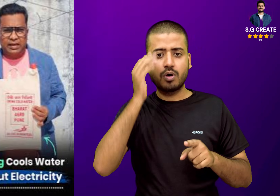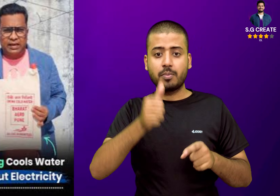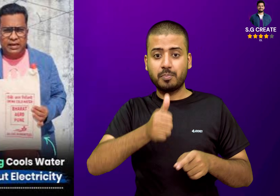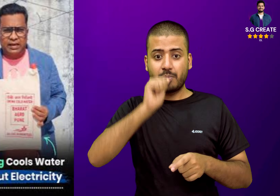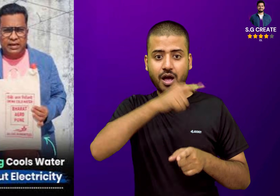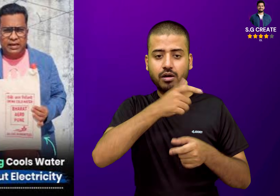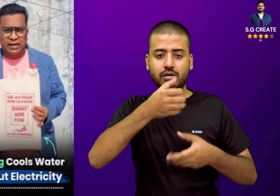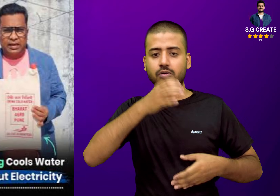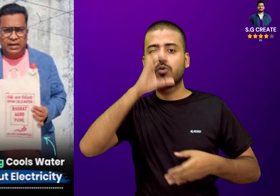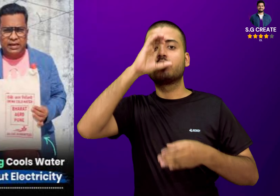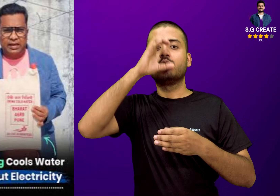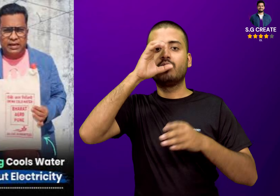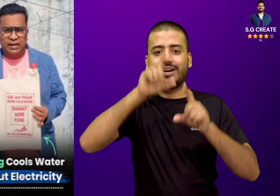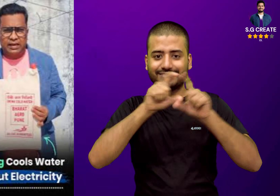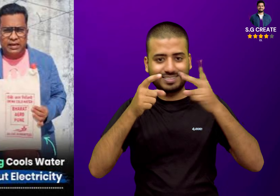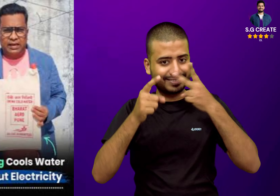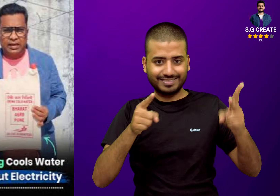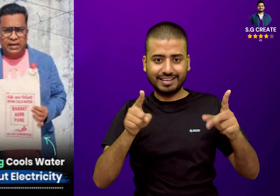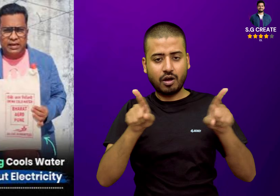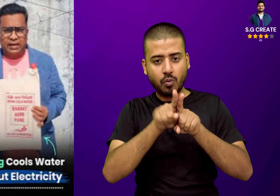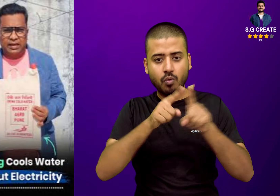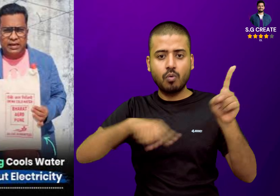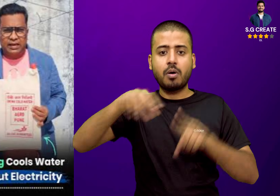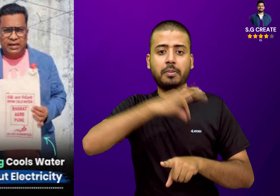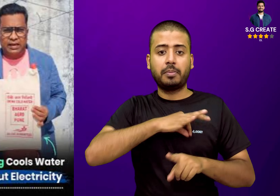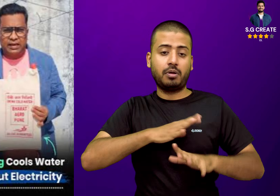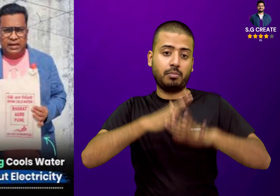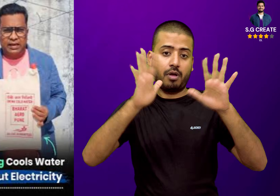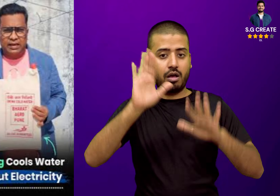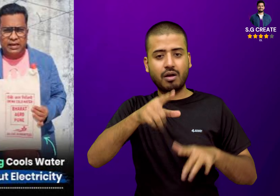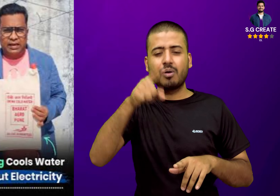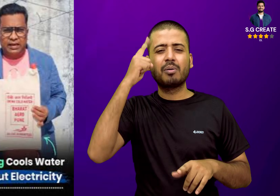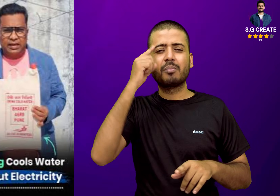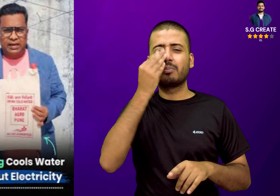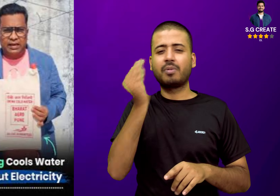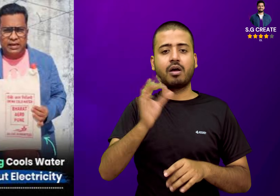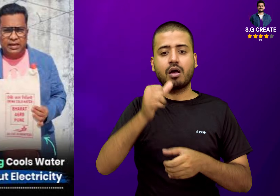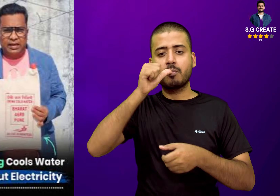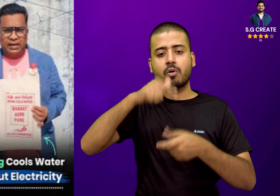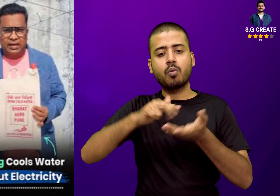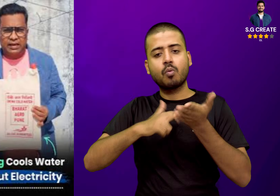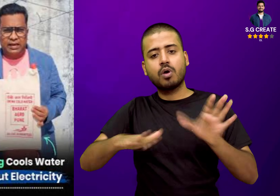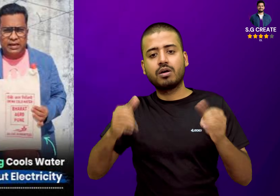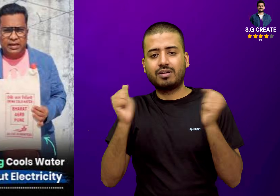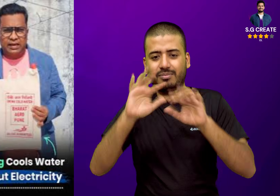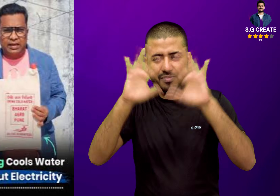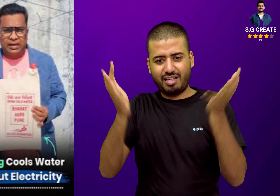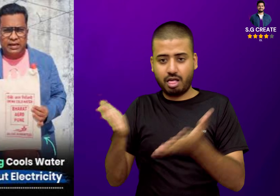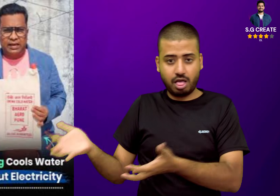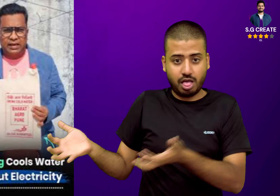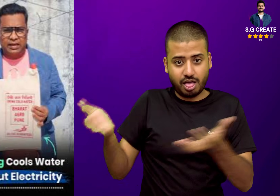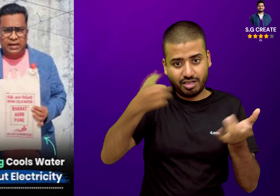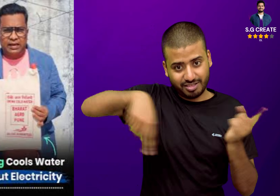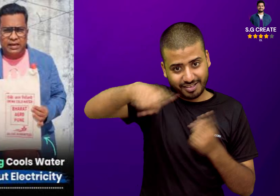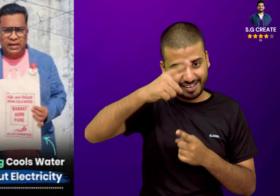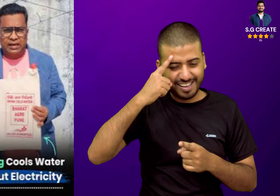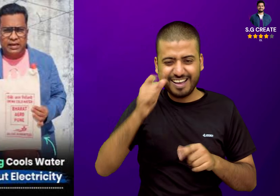harsh Indian summer, when temperatures climb past 45 degrees Celsius and access to cool drinking water becomes more necessity